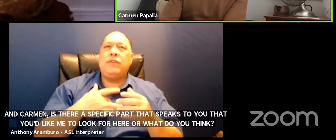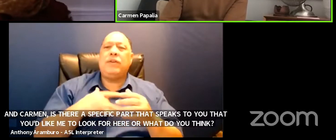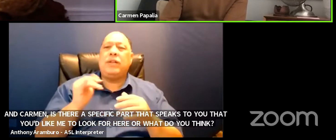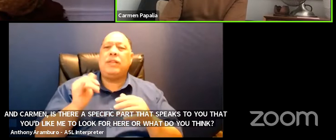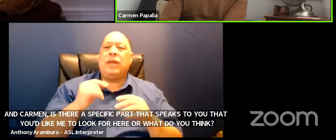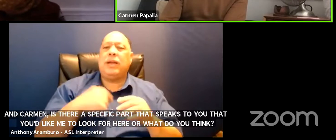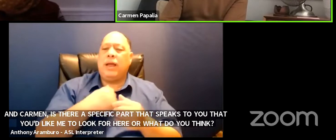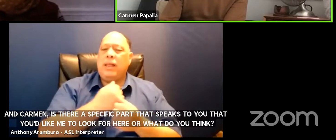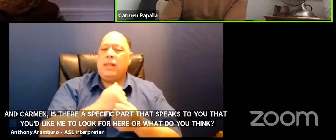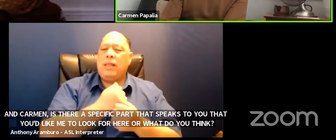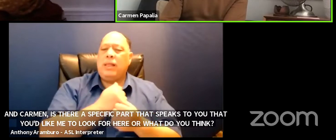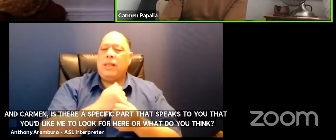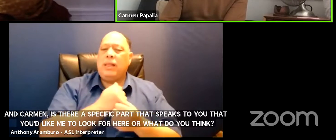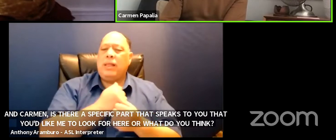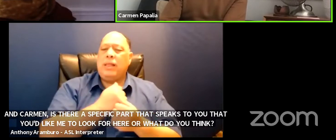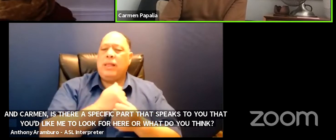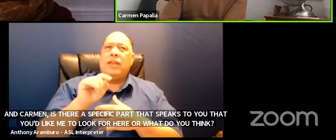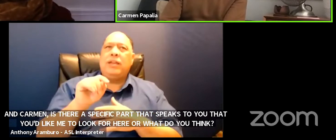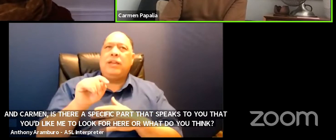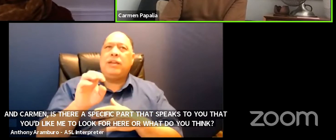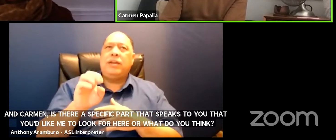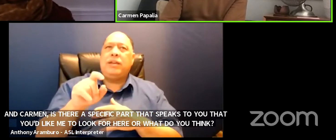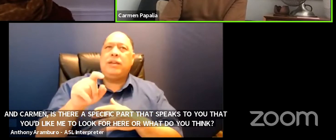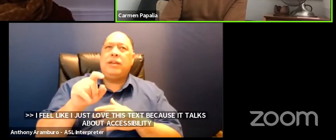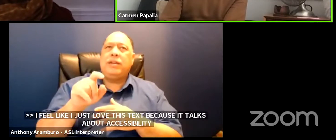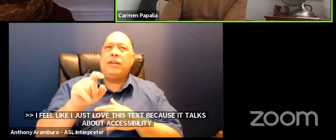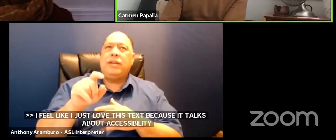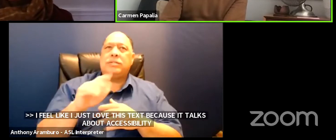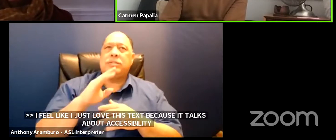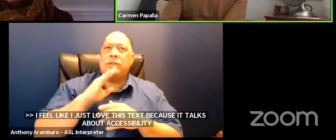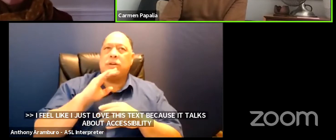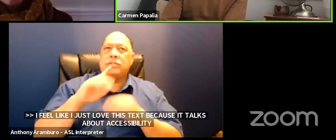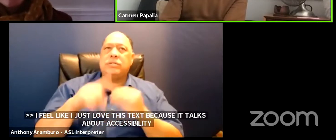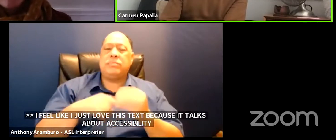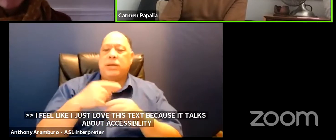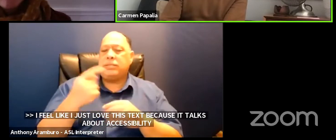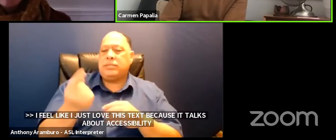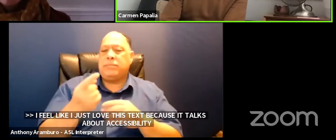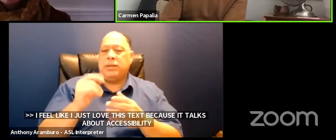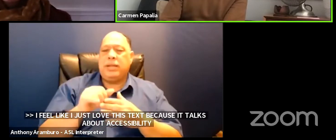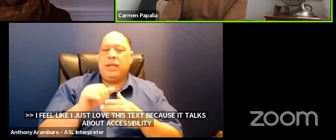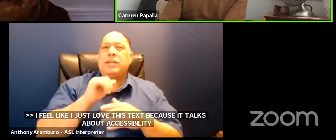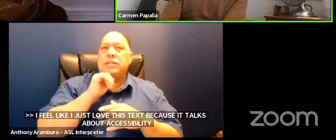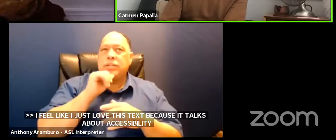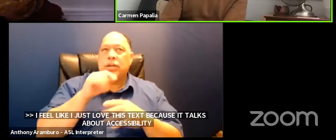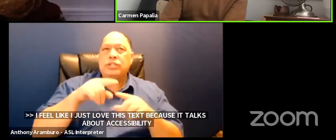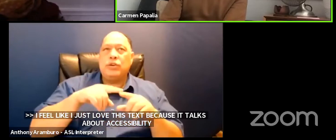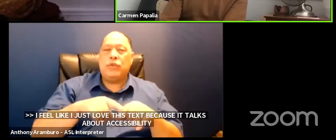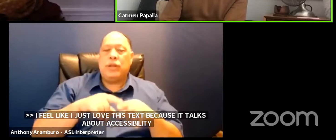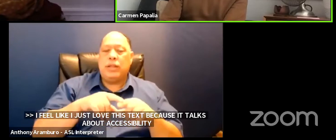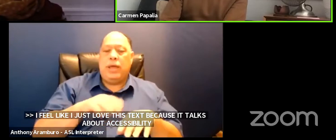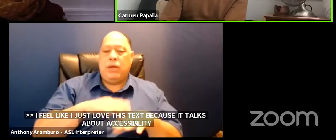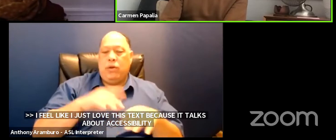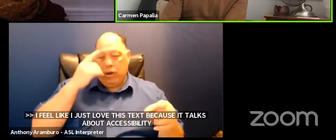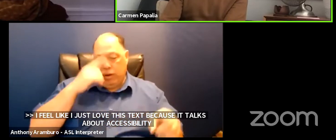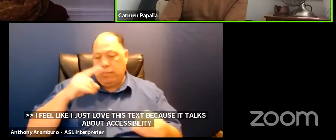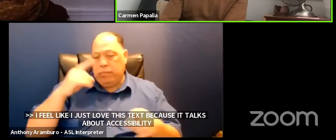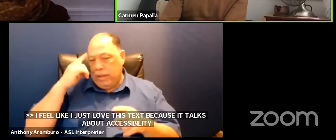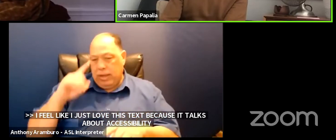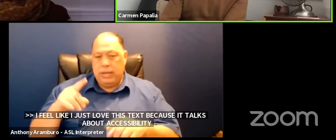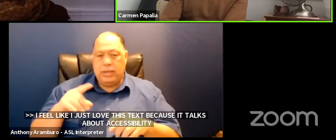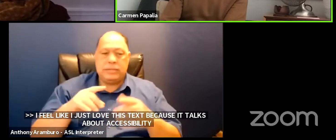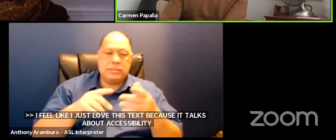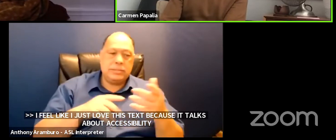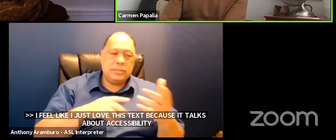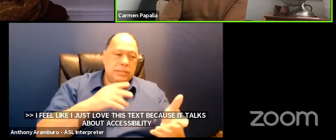it talks about accessibility as being something that doesn't rely on compliance, that's not practiced